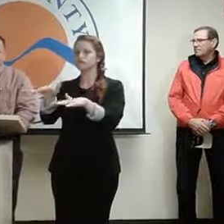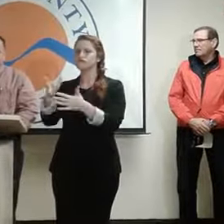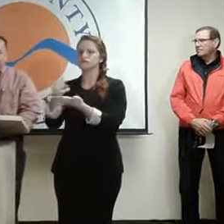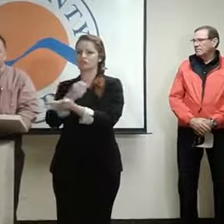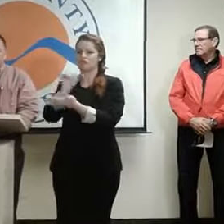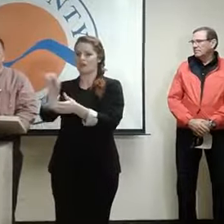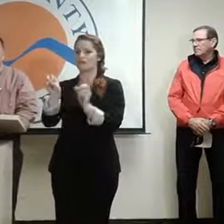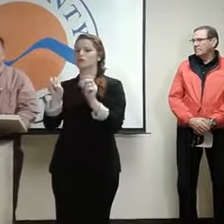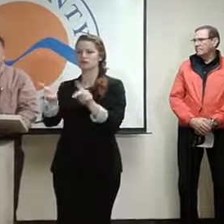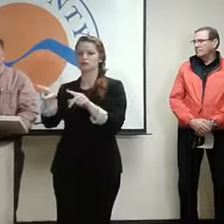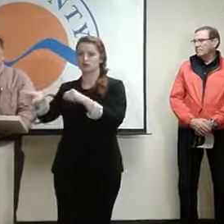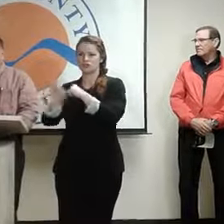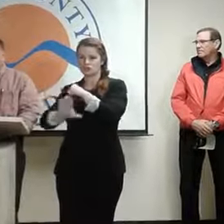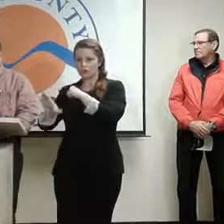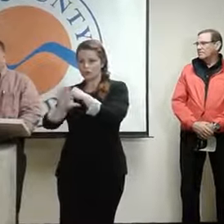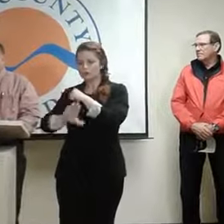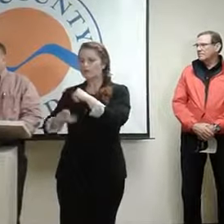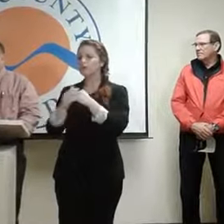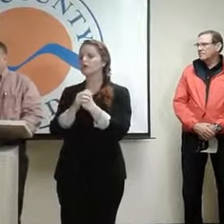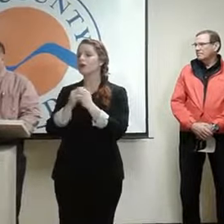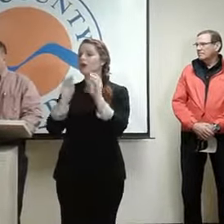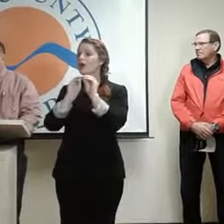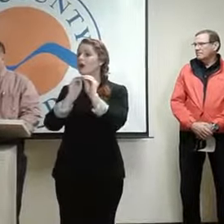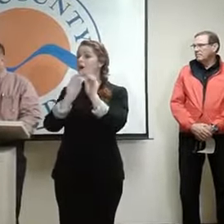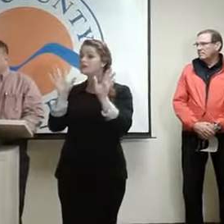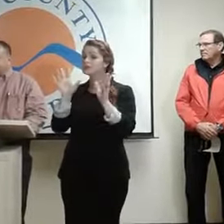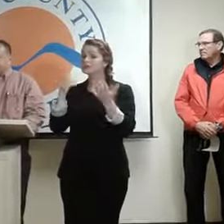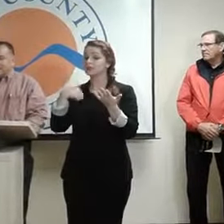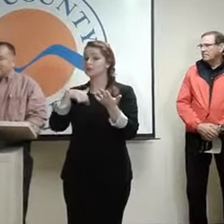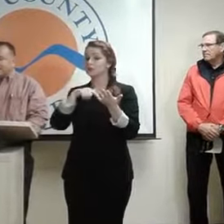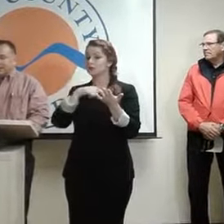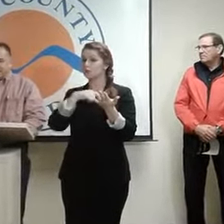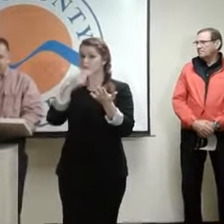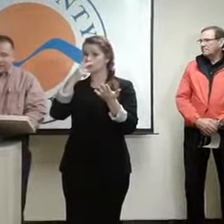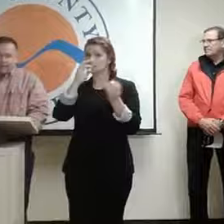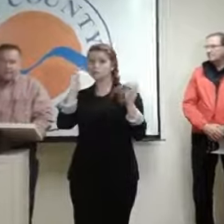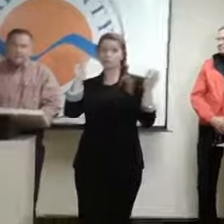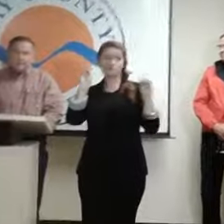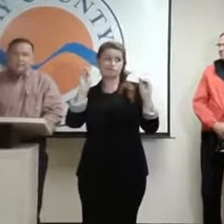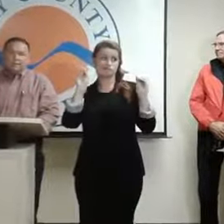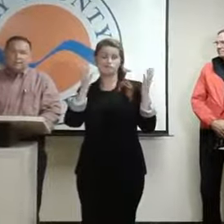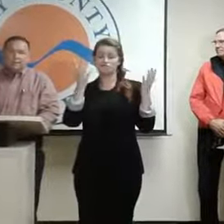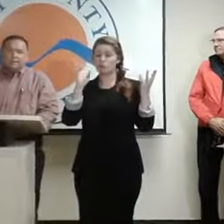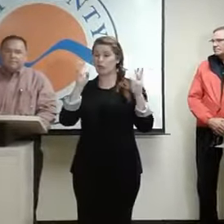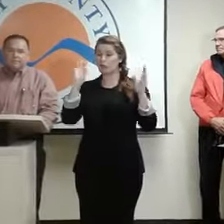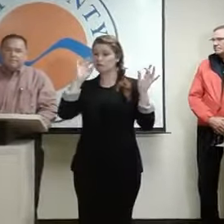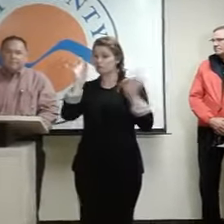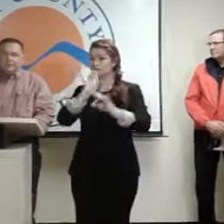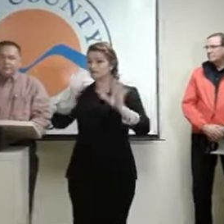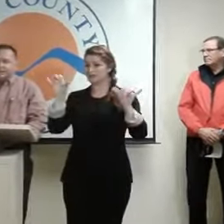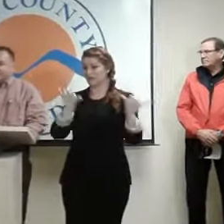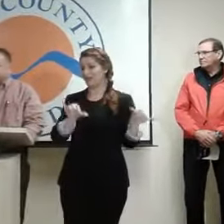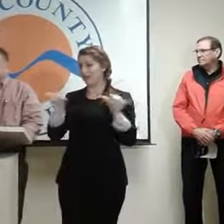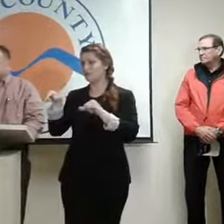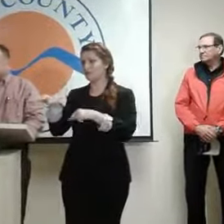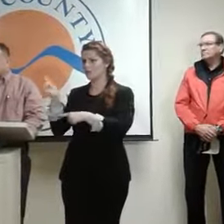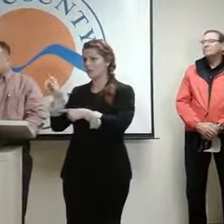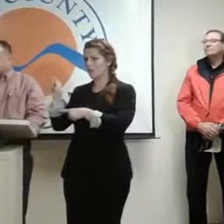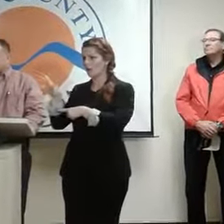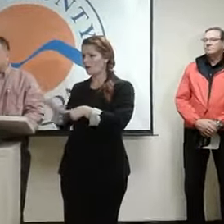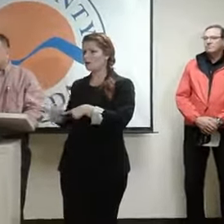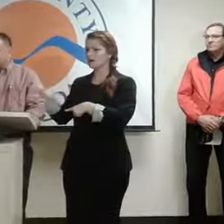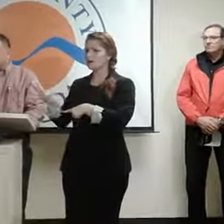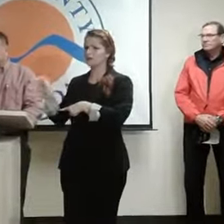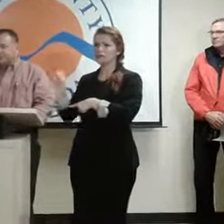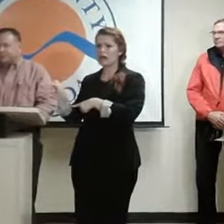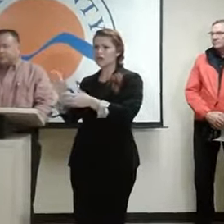that opportunity. Obviously, you know, we didn't see anything like the devastation that has occurred in